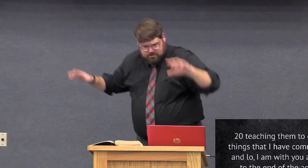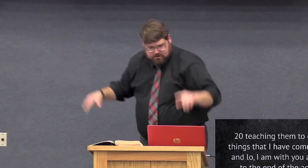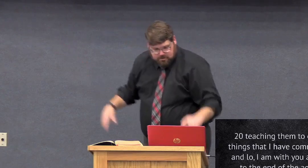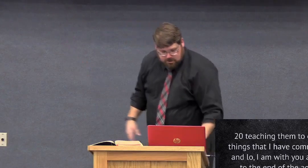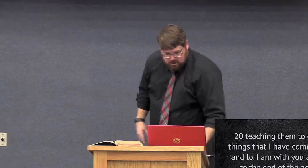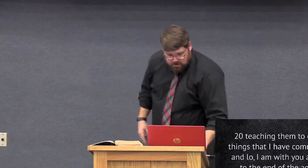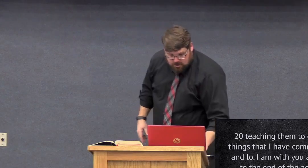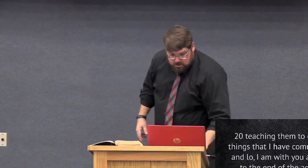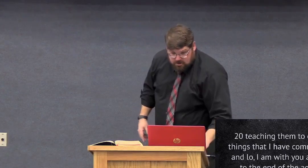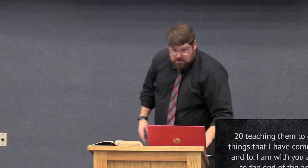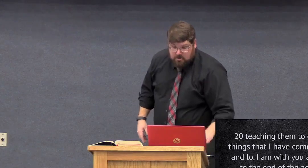Okay.